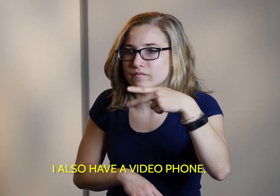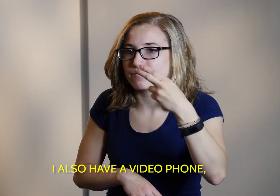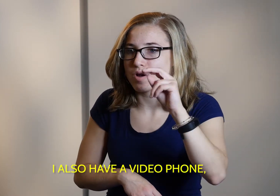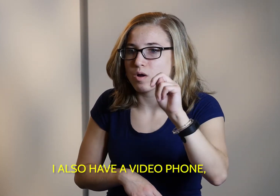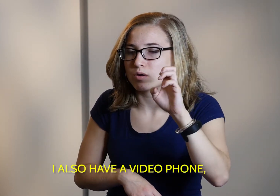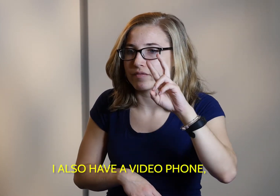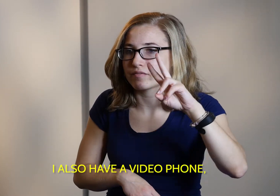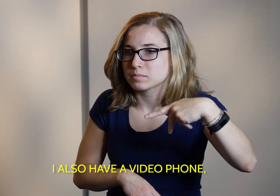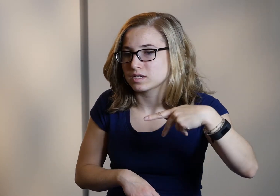video phone